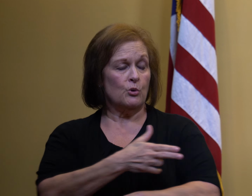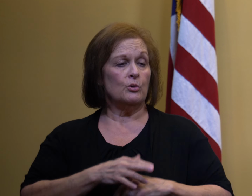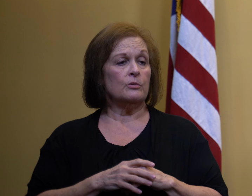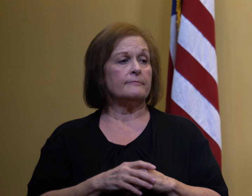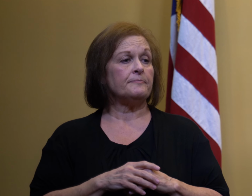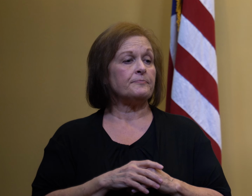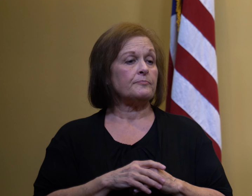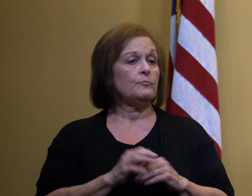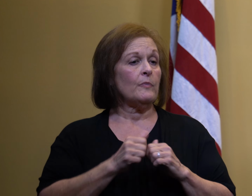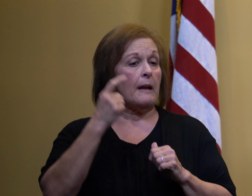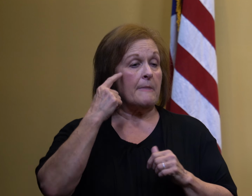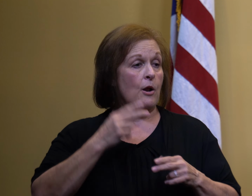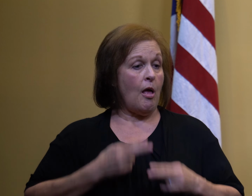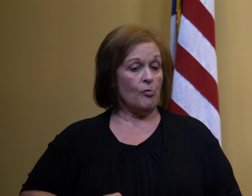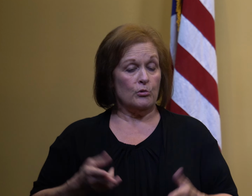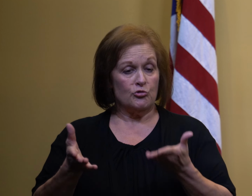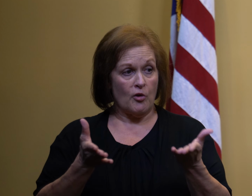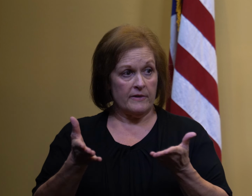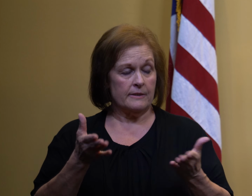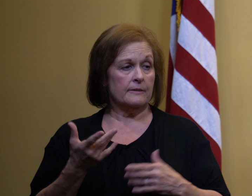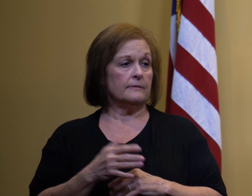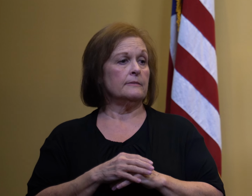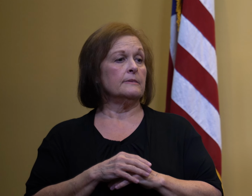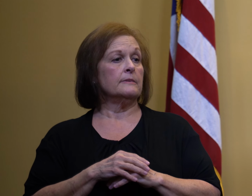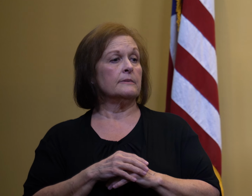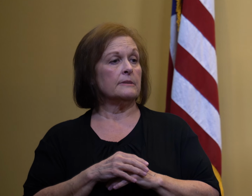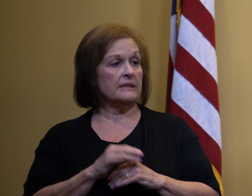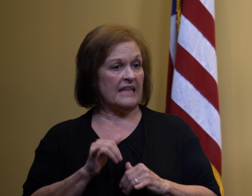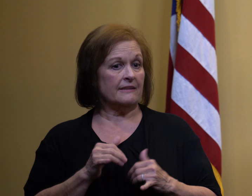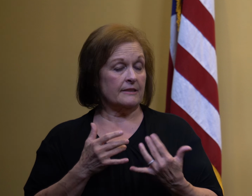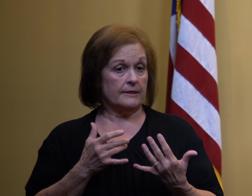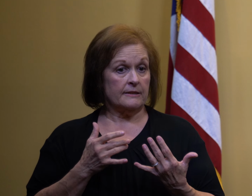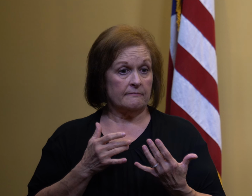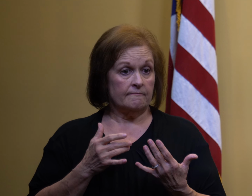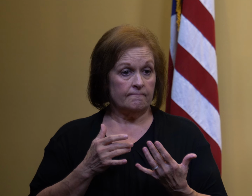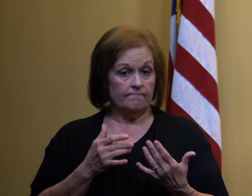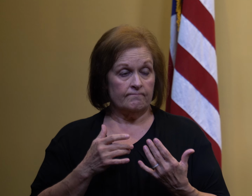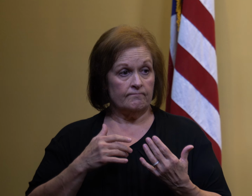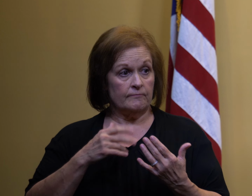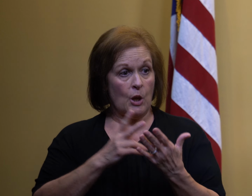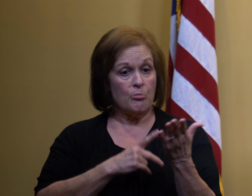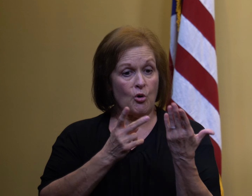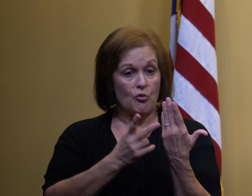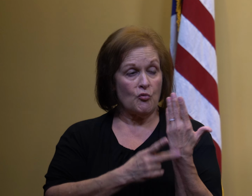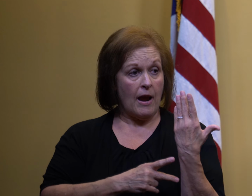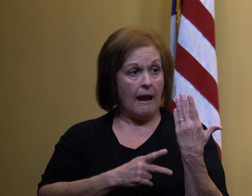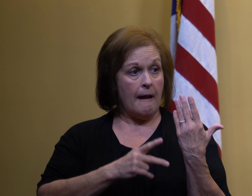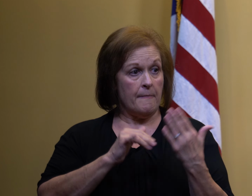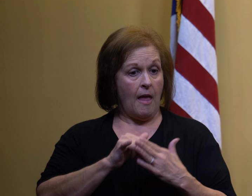with the mental health services, again, building it out over a span of time. We're looking at, you know,